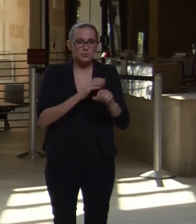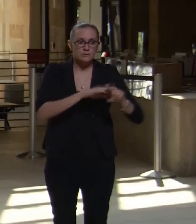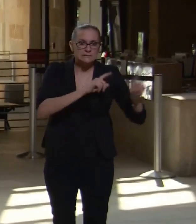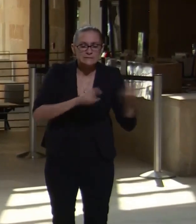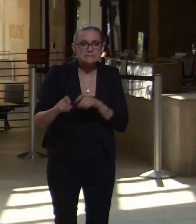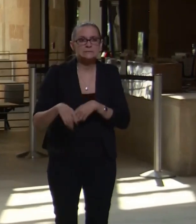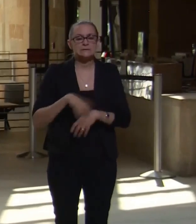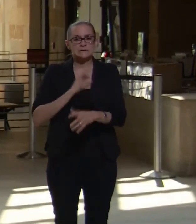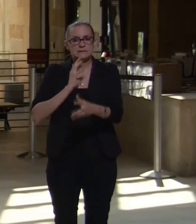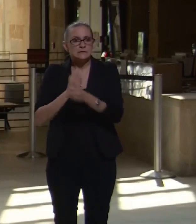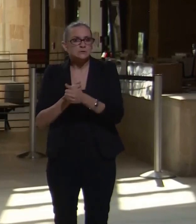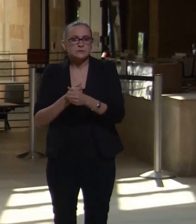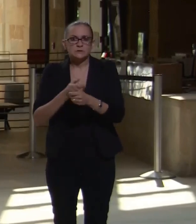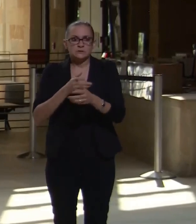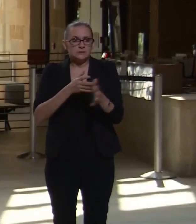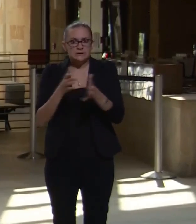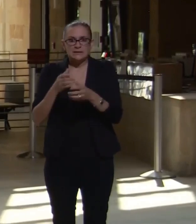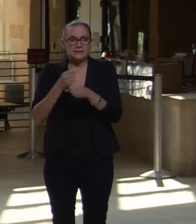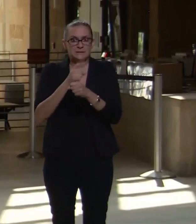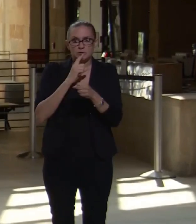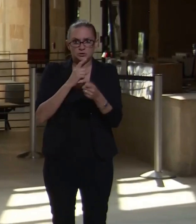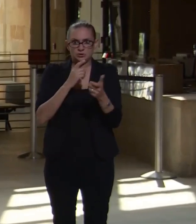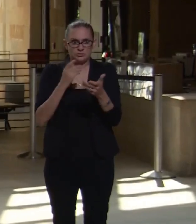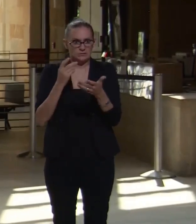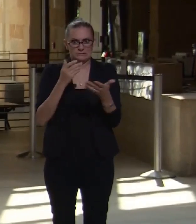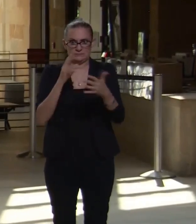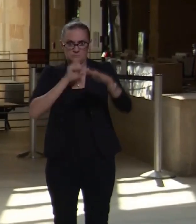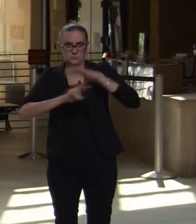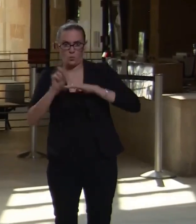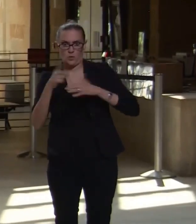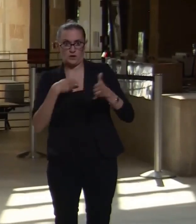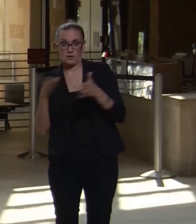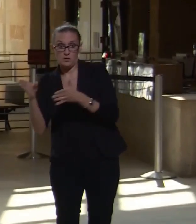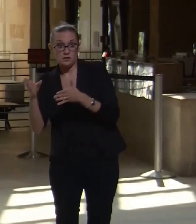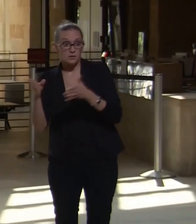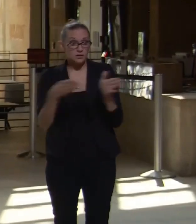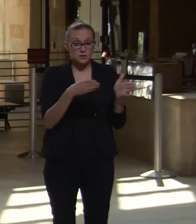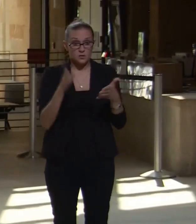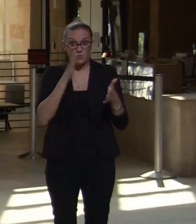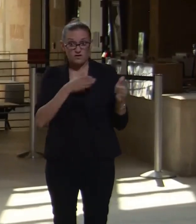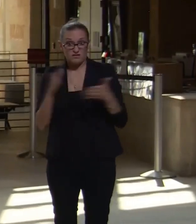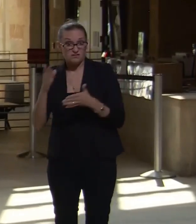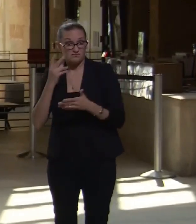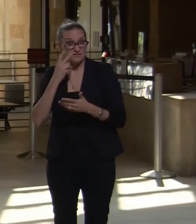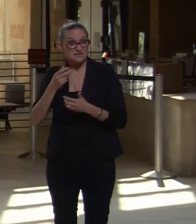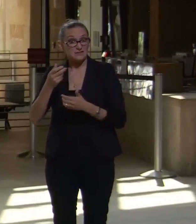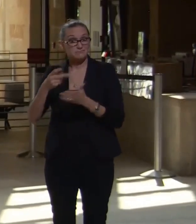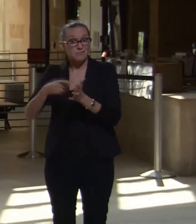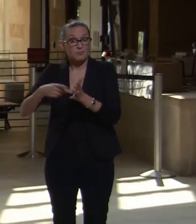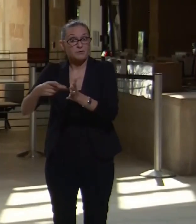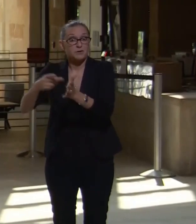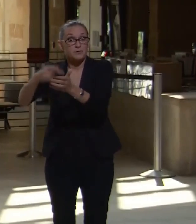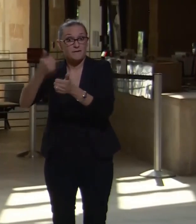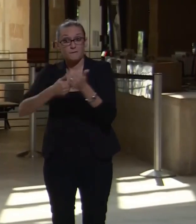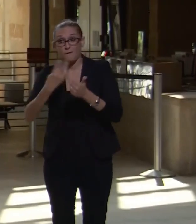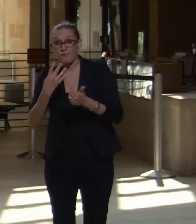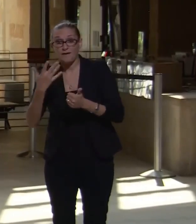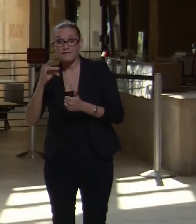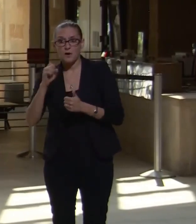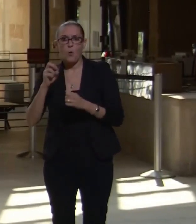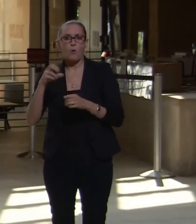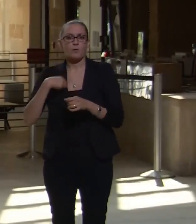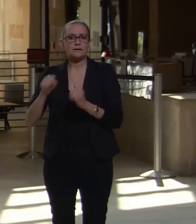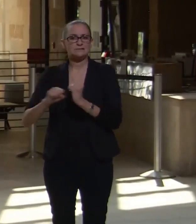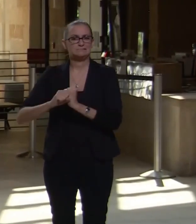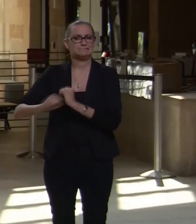to get a better picture of which direction we're headed. Are we still headed at a doubling rate every 4 to 5 days, or are we stretching that out